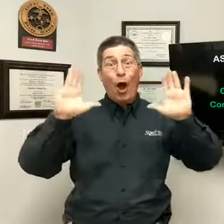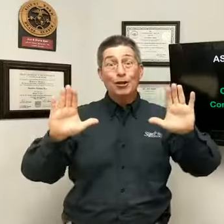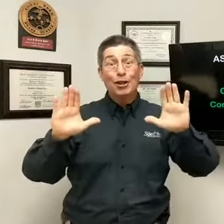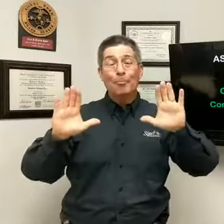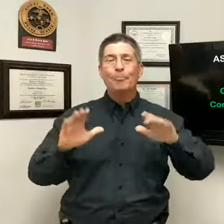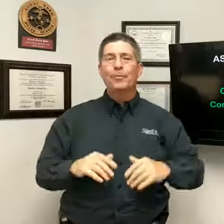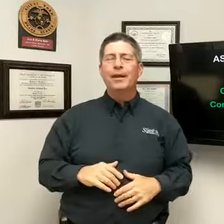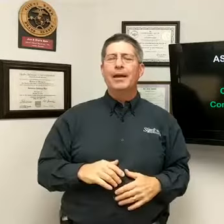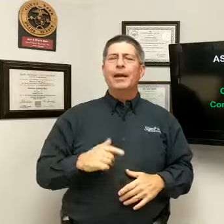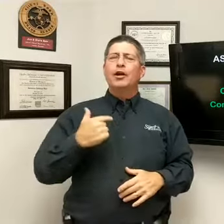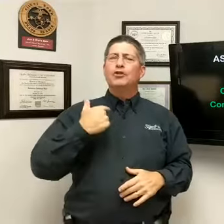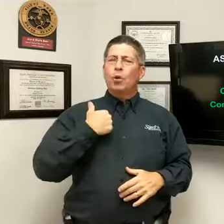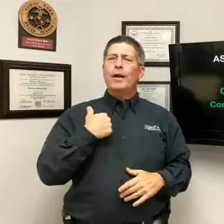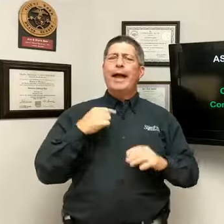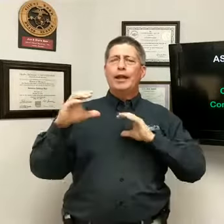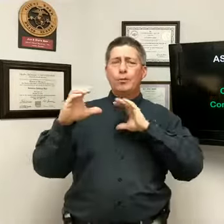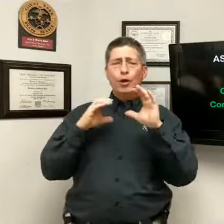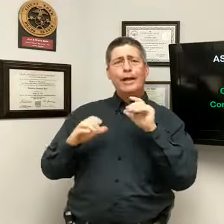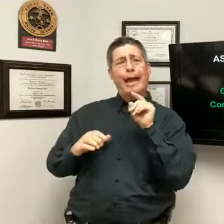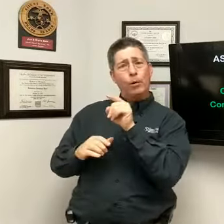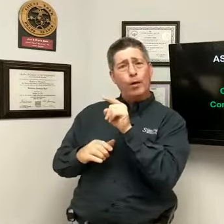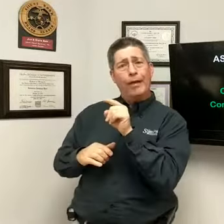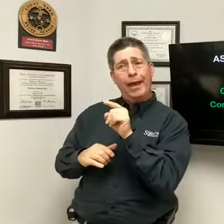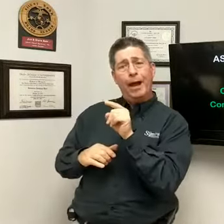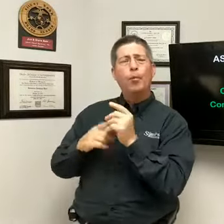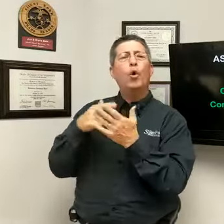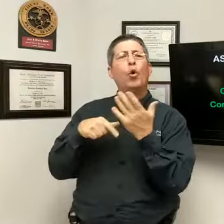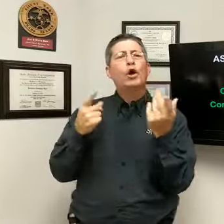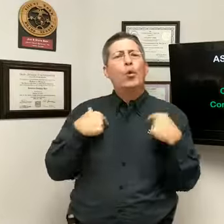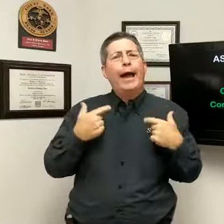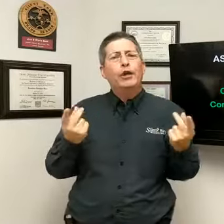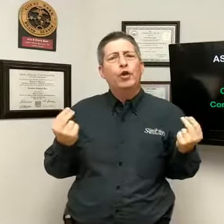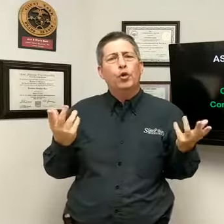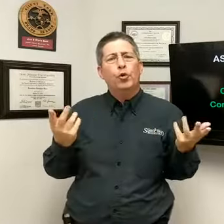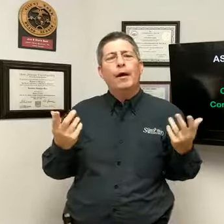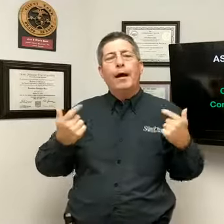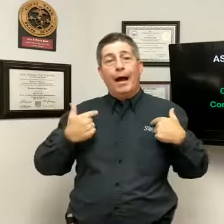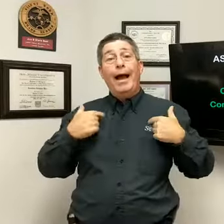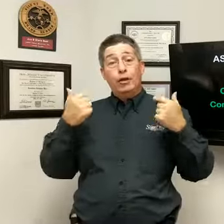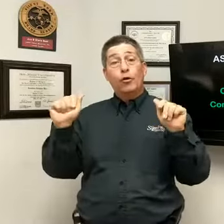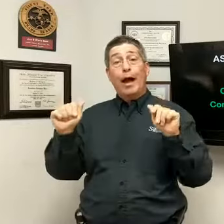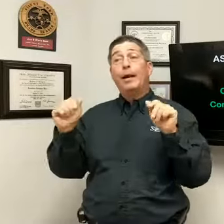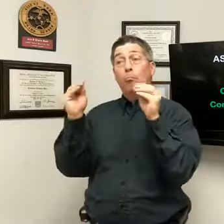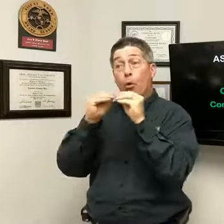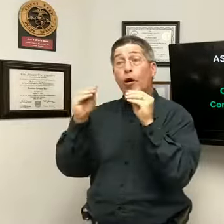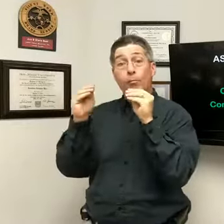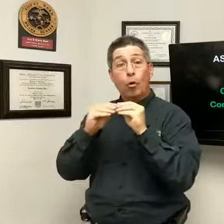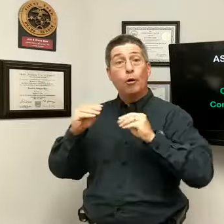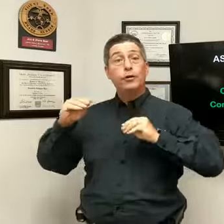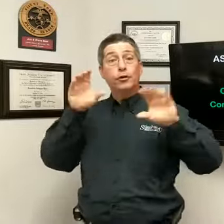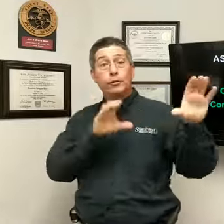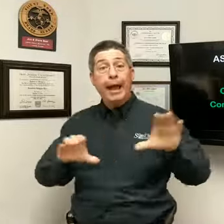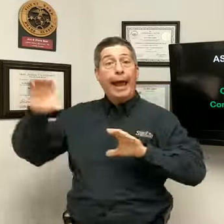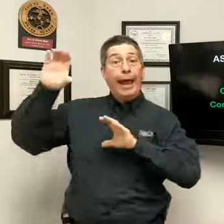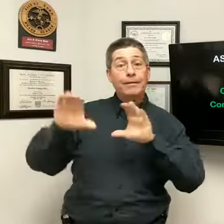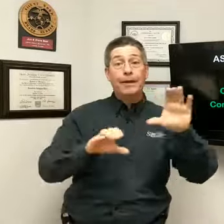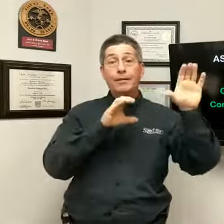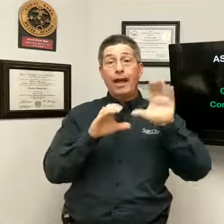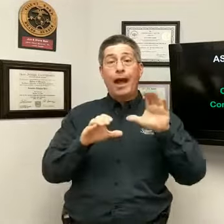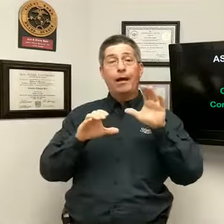awesome. So when I communicate with him, what do? I try more and more to act things out,